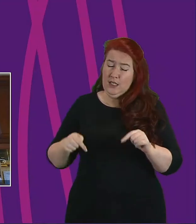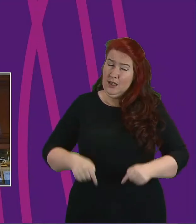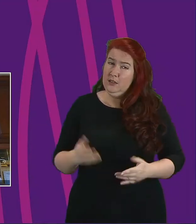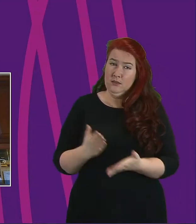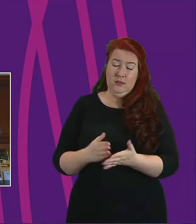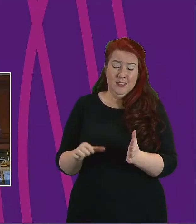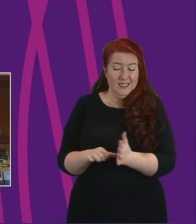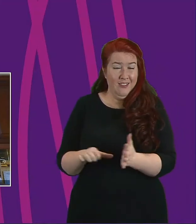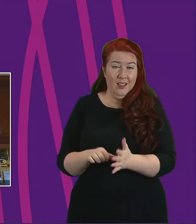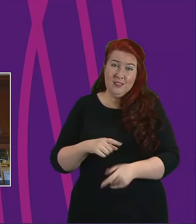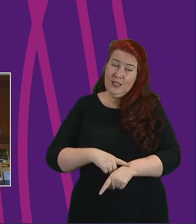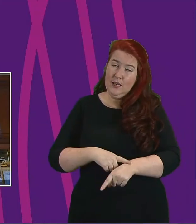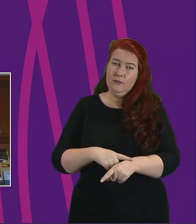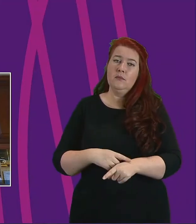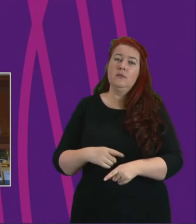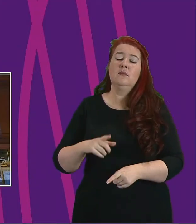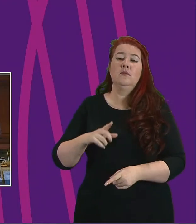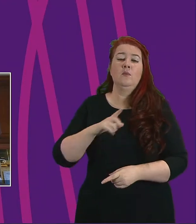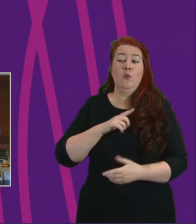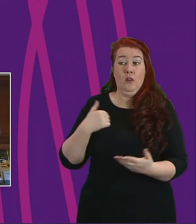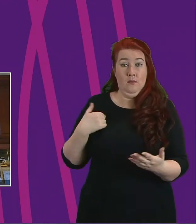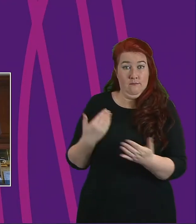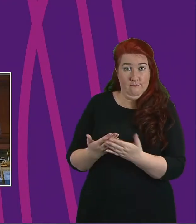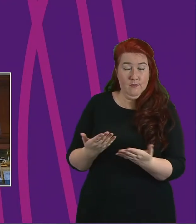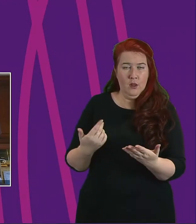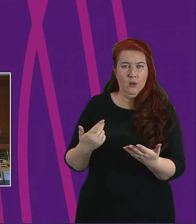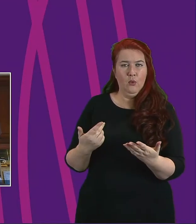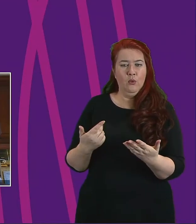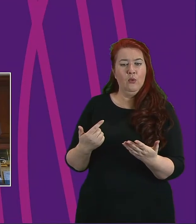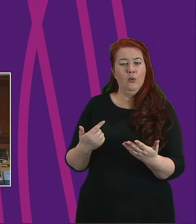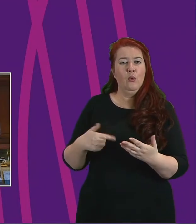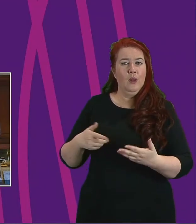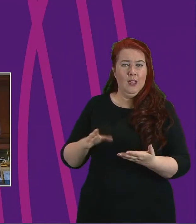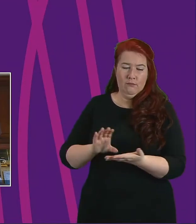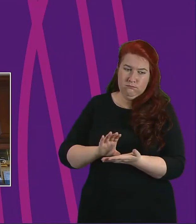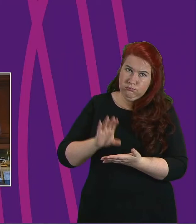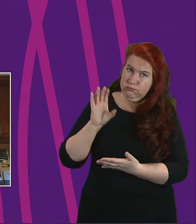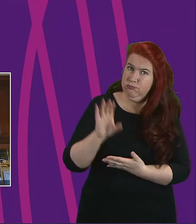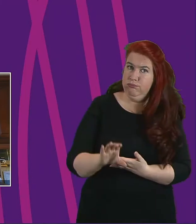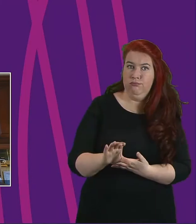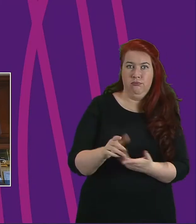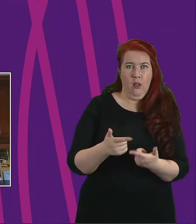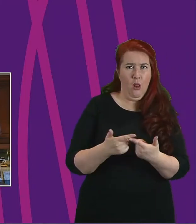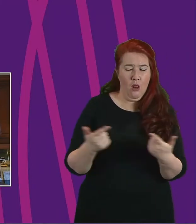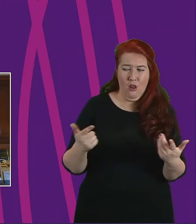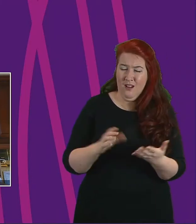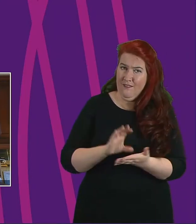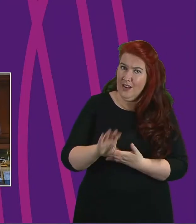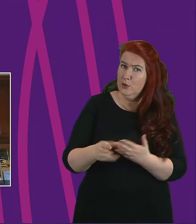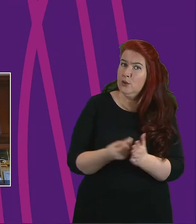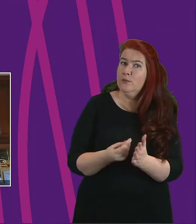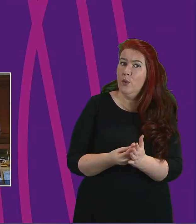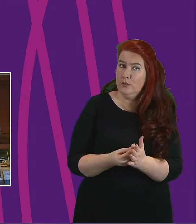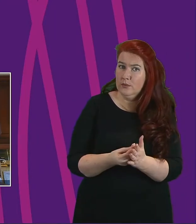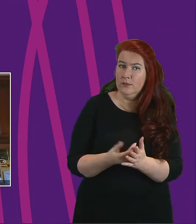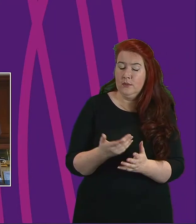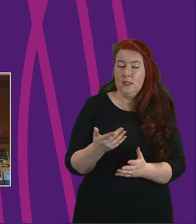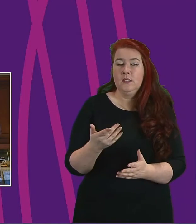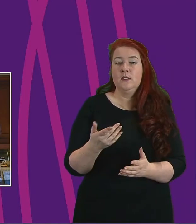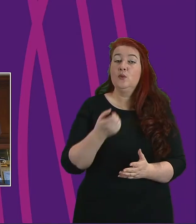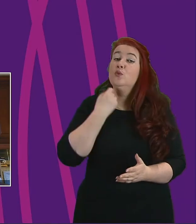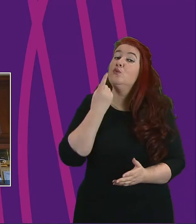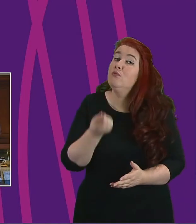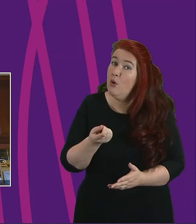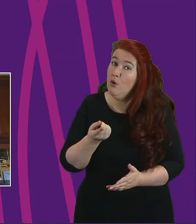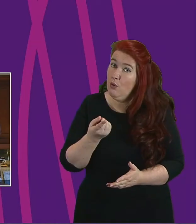times. In particular, we've provided very substantial financial support. Tomorrow, Presiding Officer, I